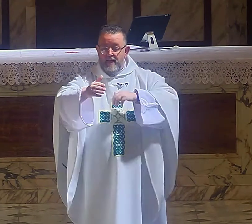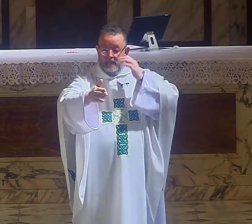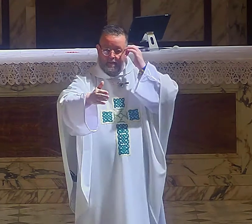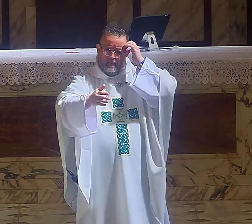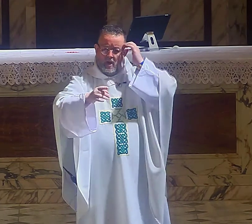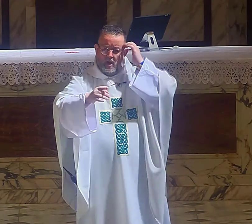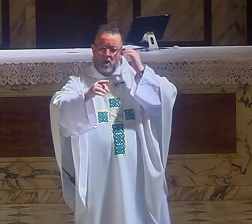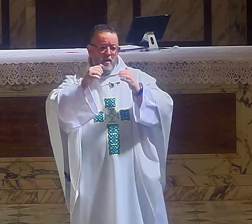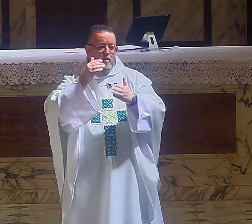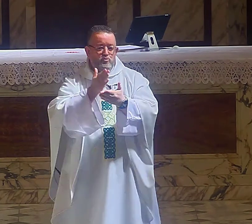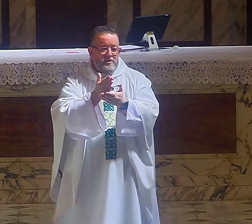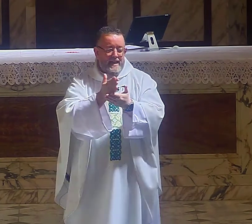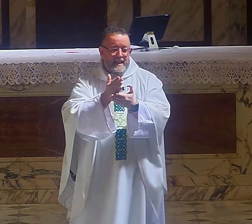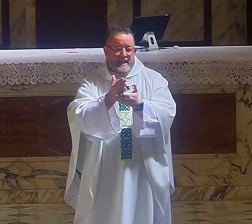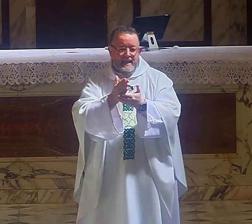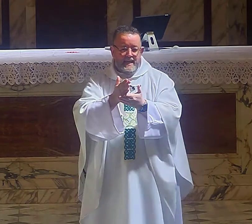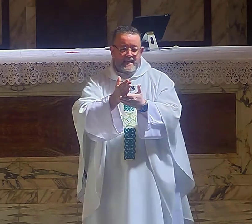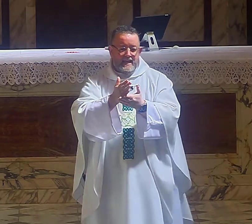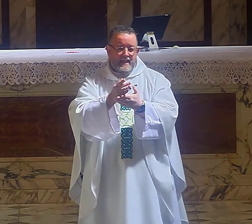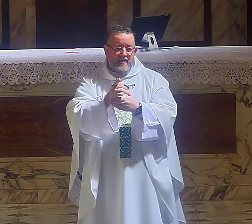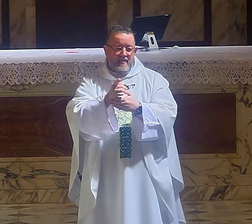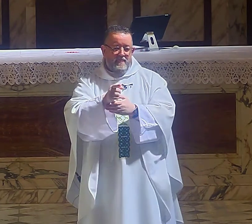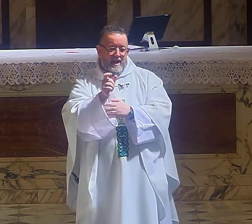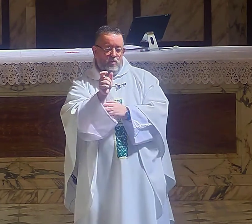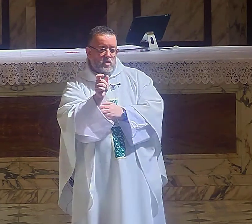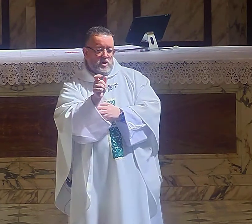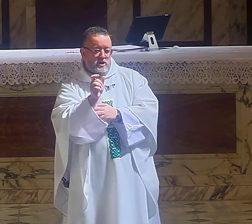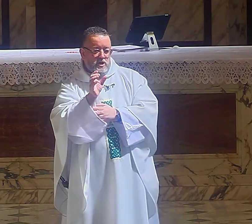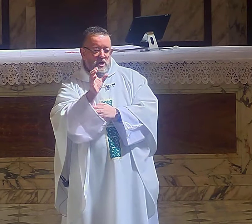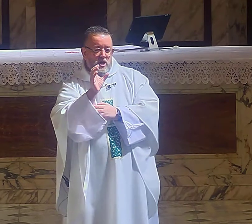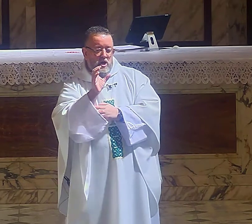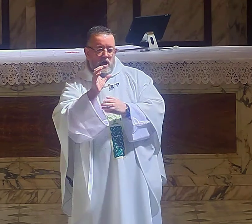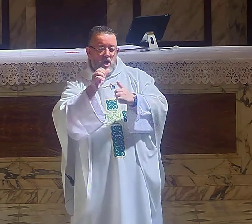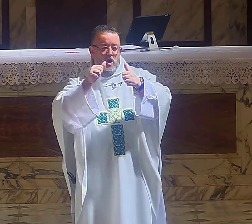consecrate them. But really, that word